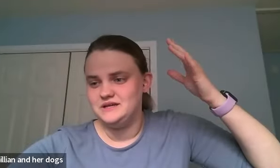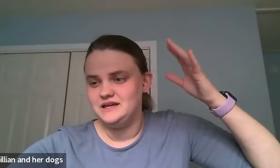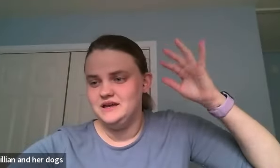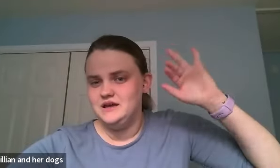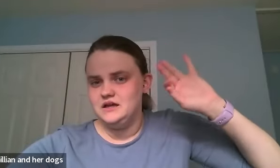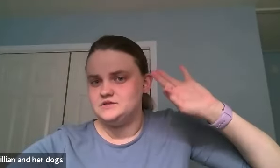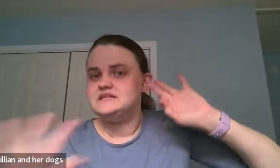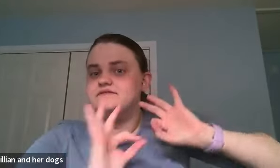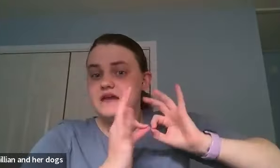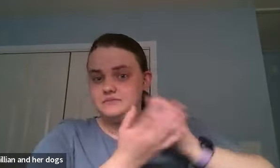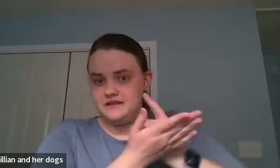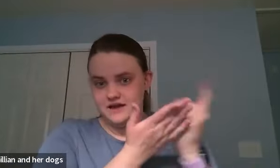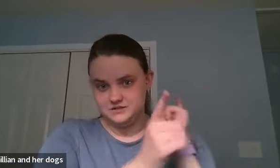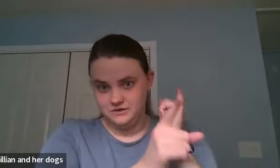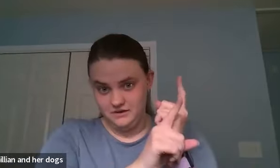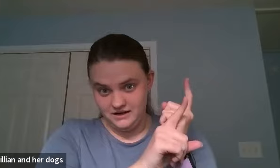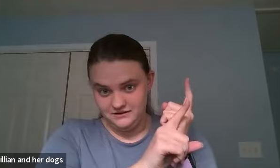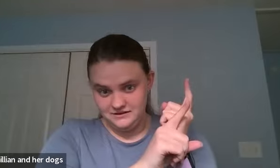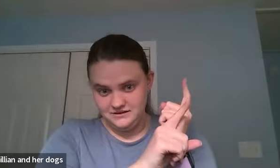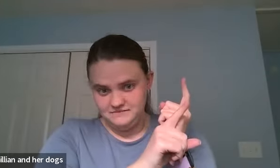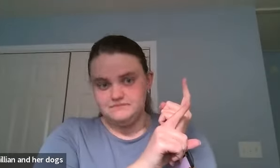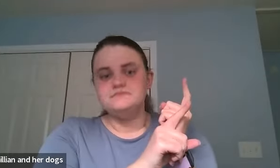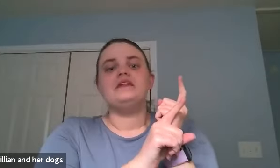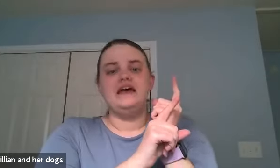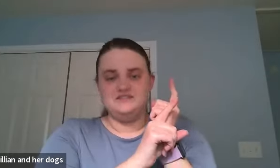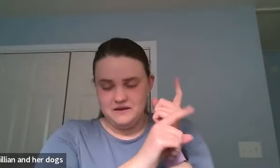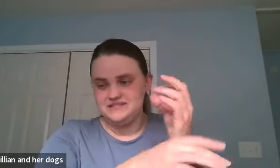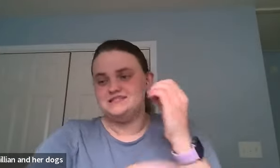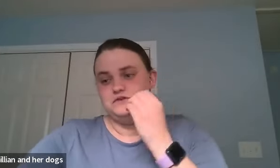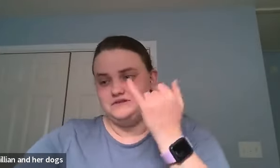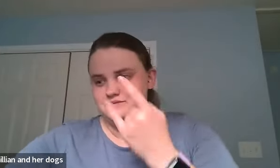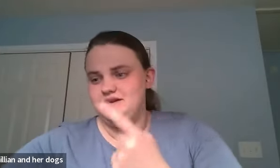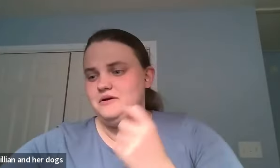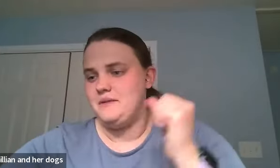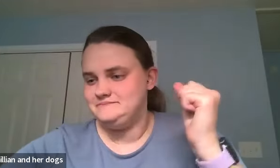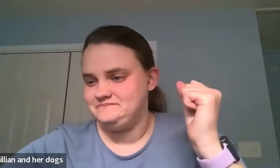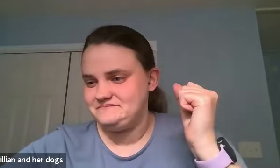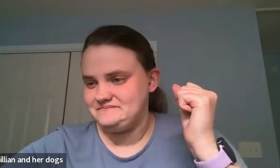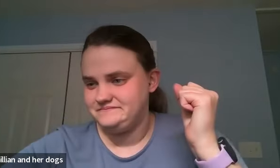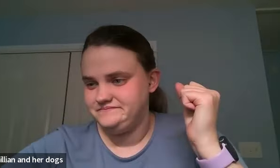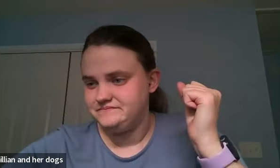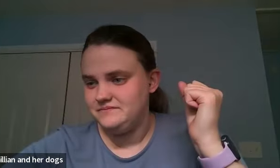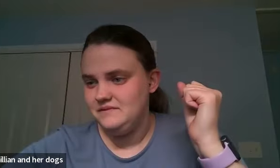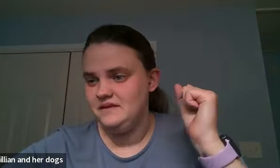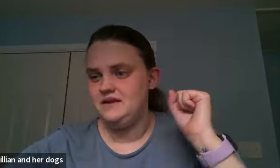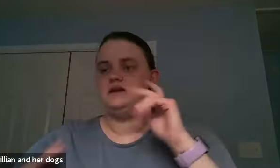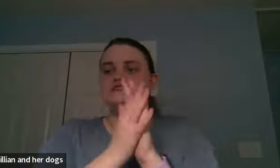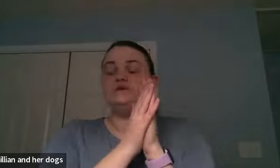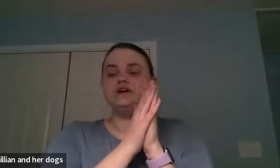doing, because we did family last week, right? And so that means it's food this week. Okay. All right, so we're going to